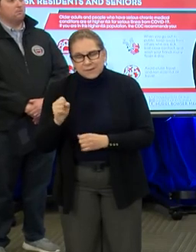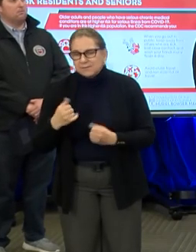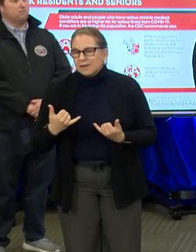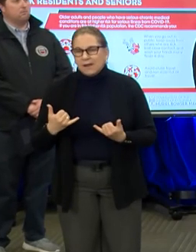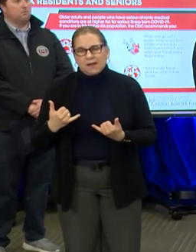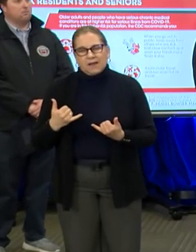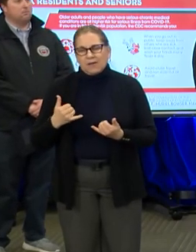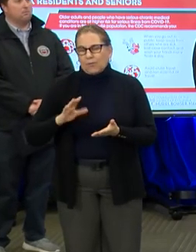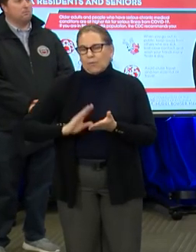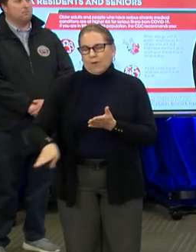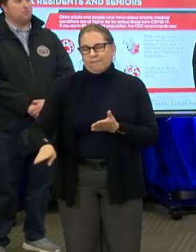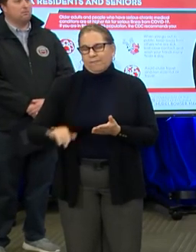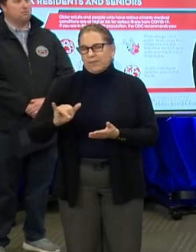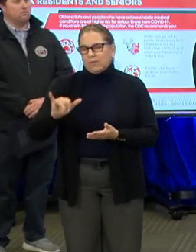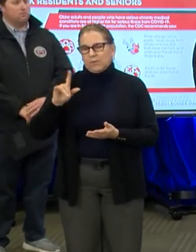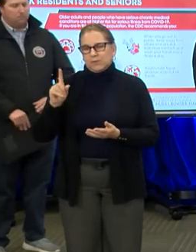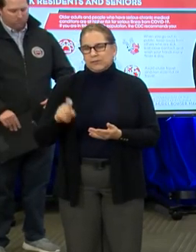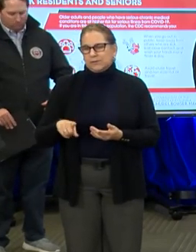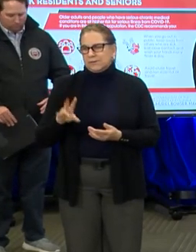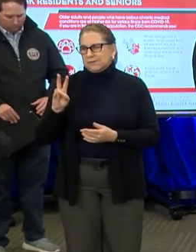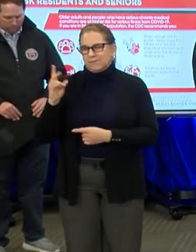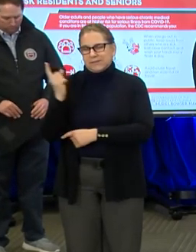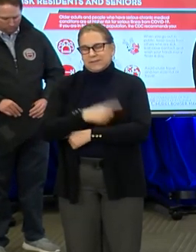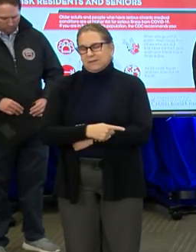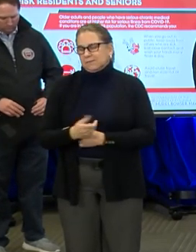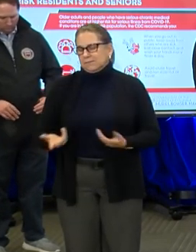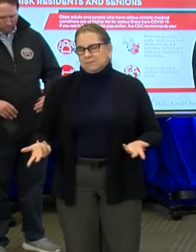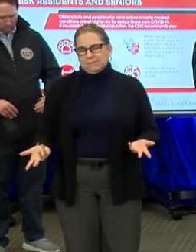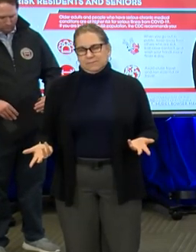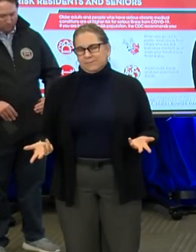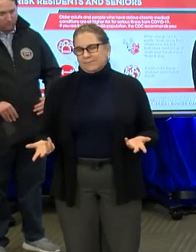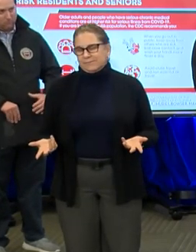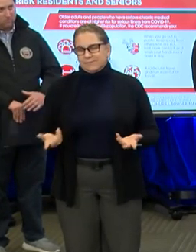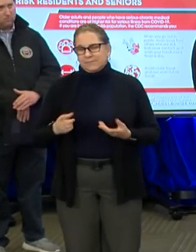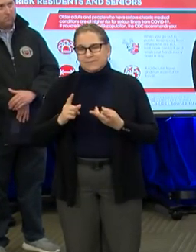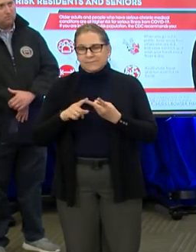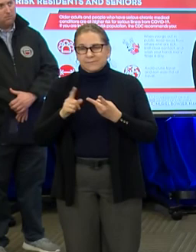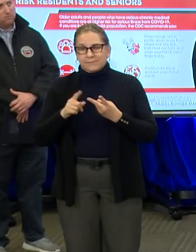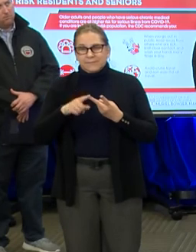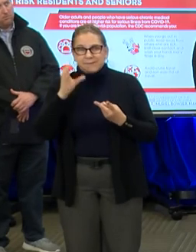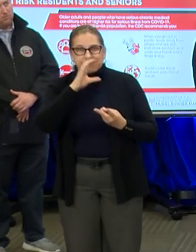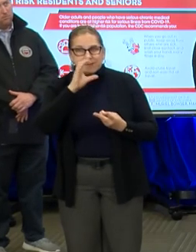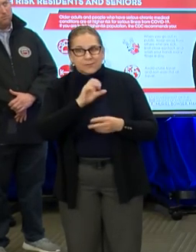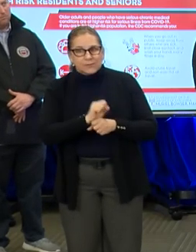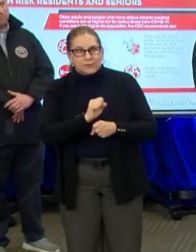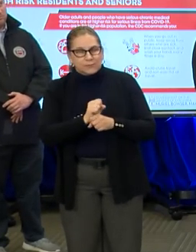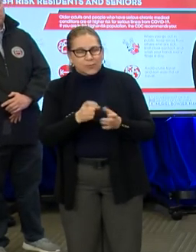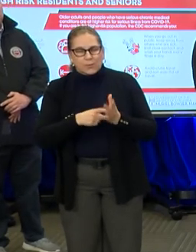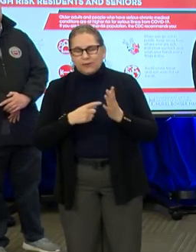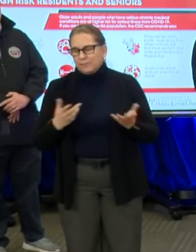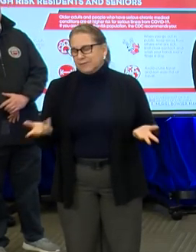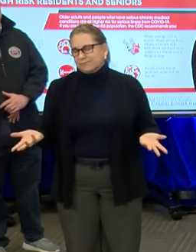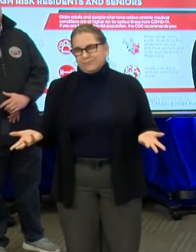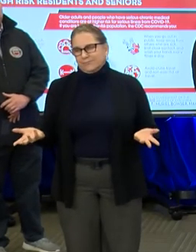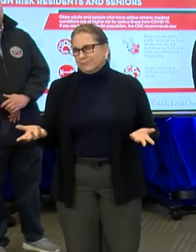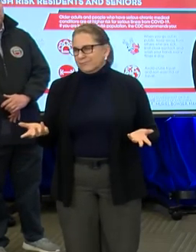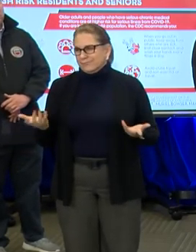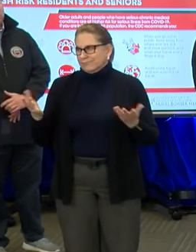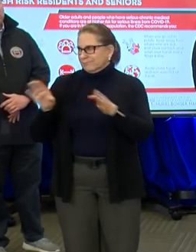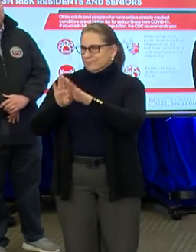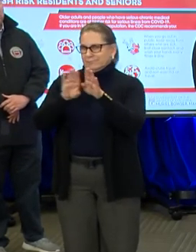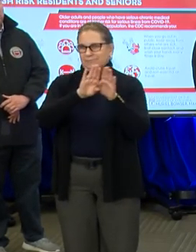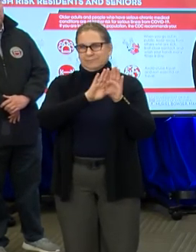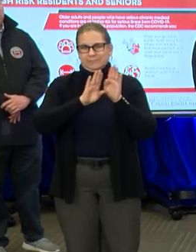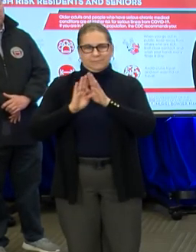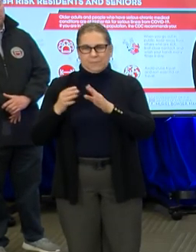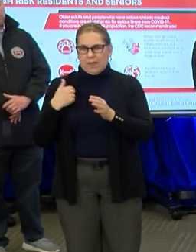waiting period and the seeking work requirement. So some of that, those changes to the system are in the works,